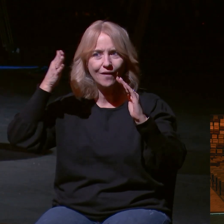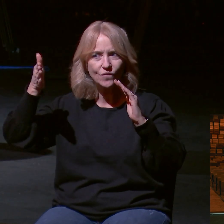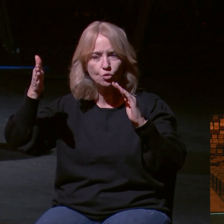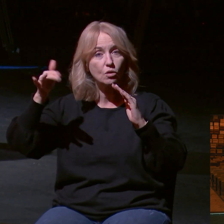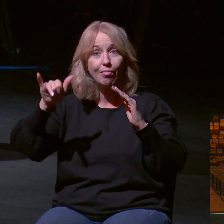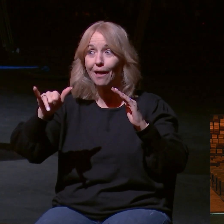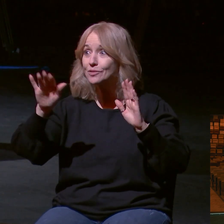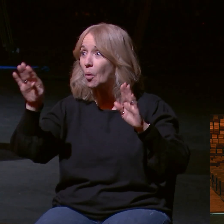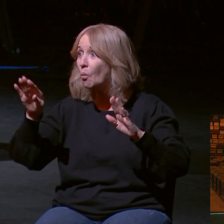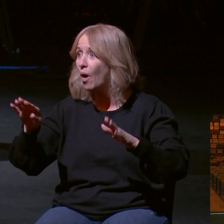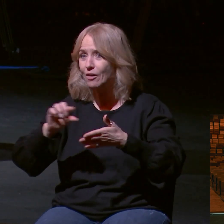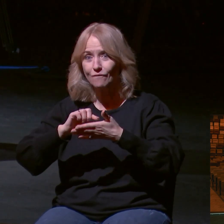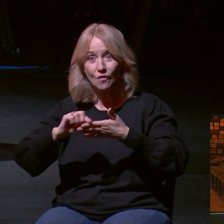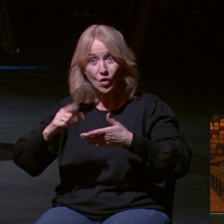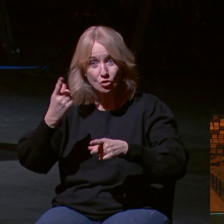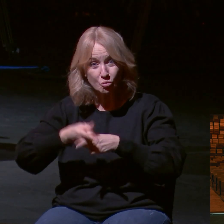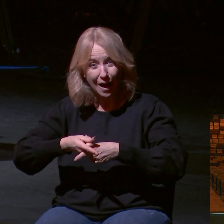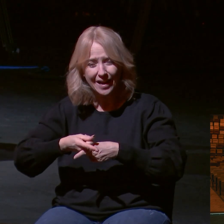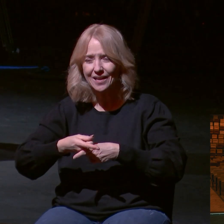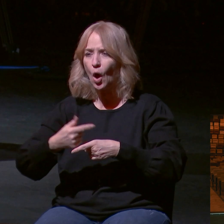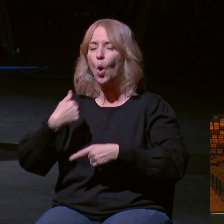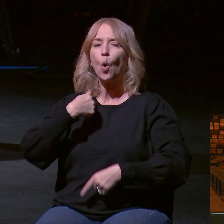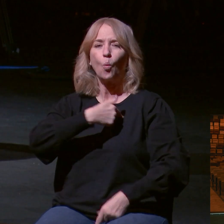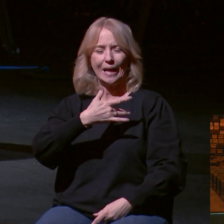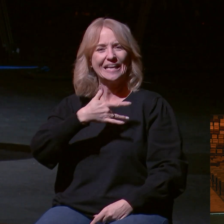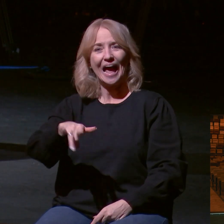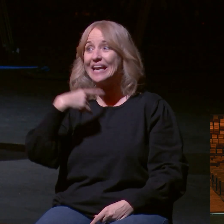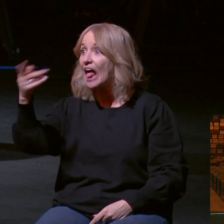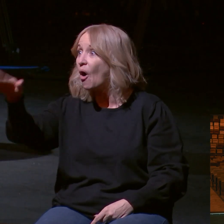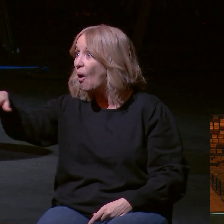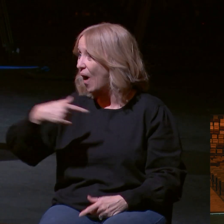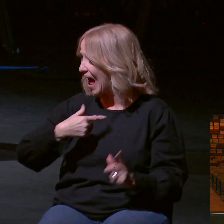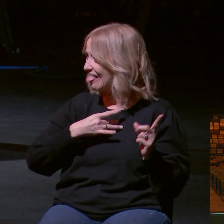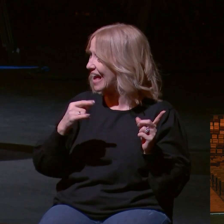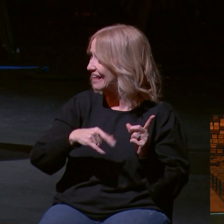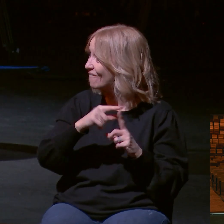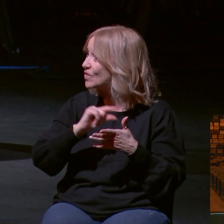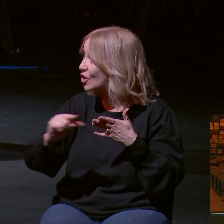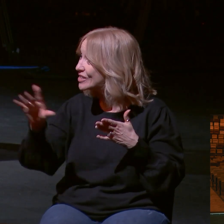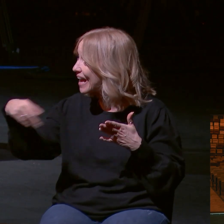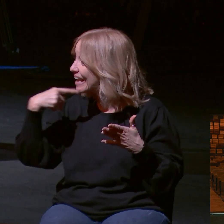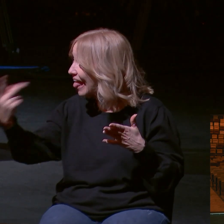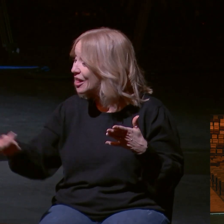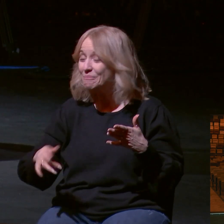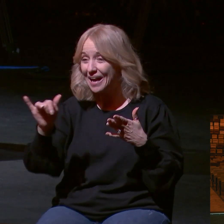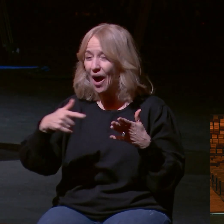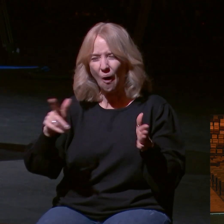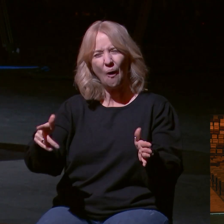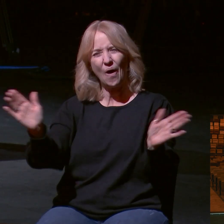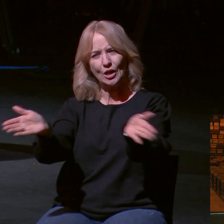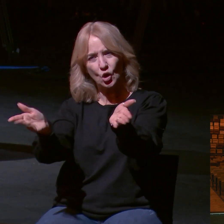verse with people, don't we? We share it to encourage people, just like Jeremiah shared it to encourage the Israelites. After all, they